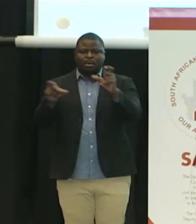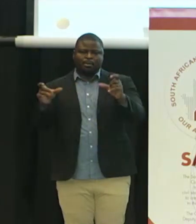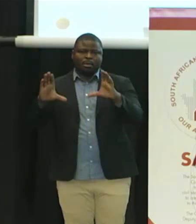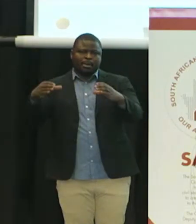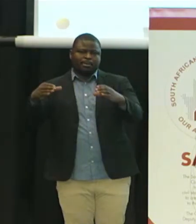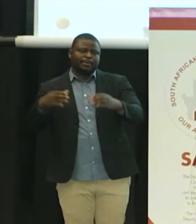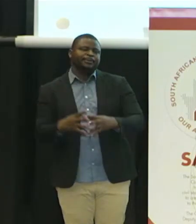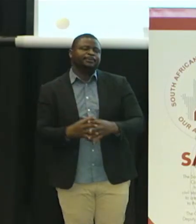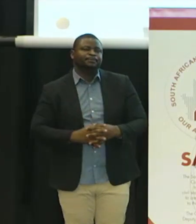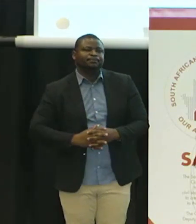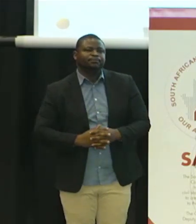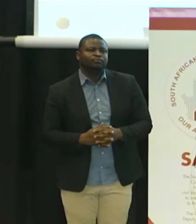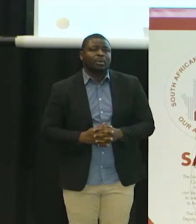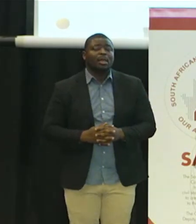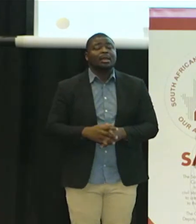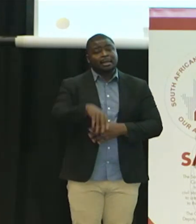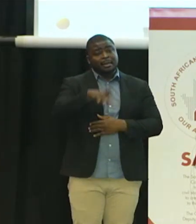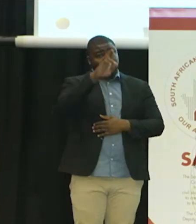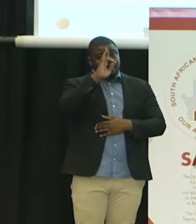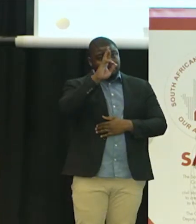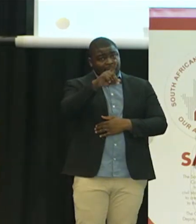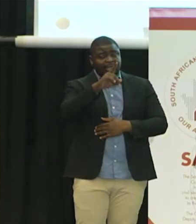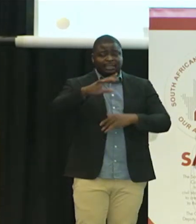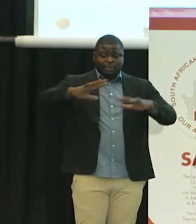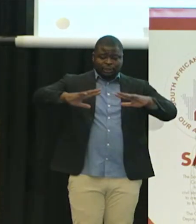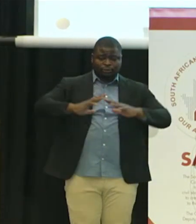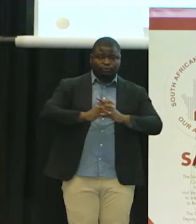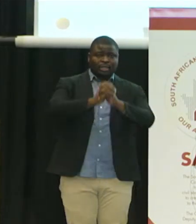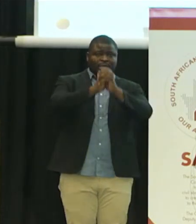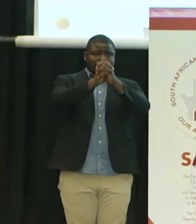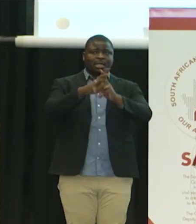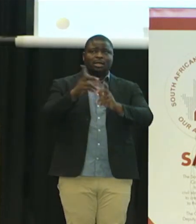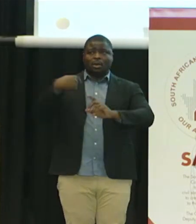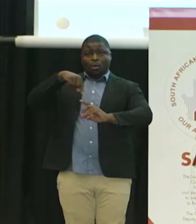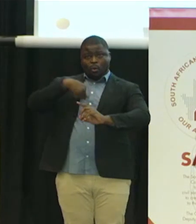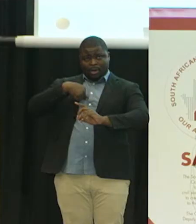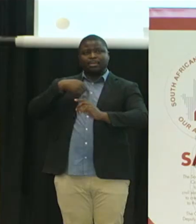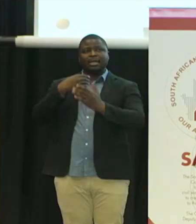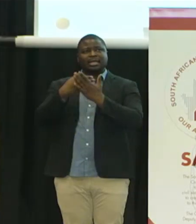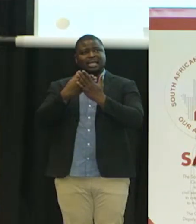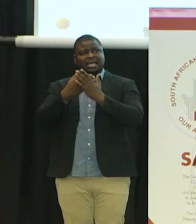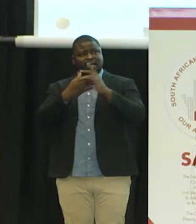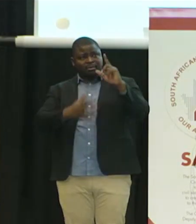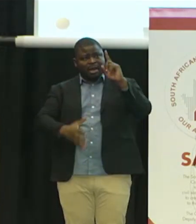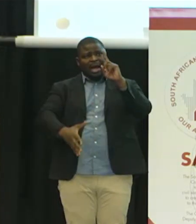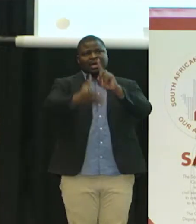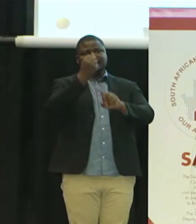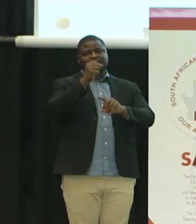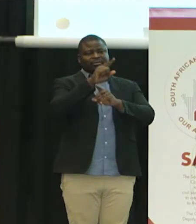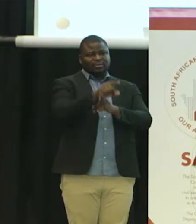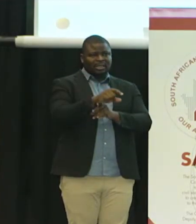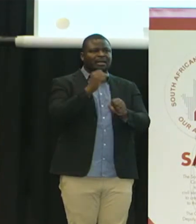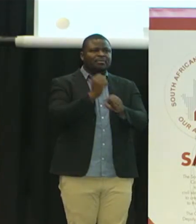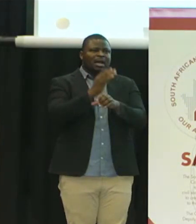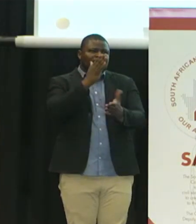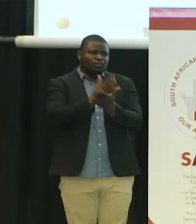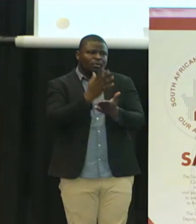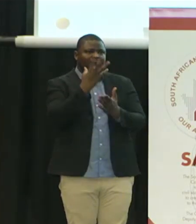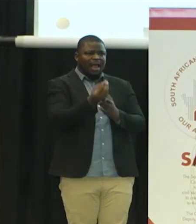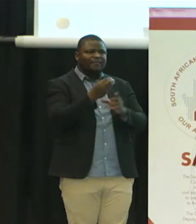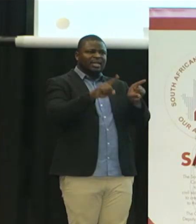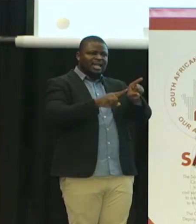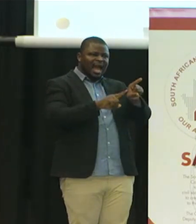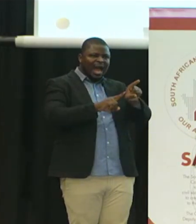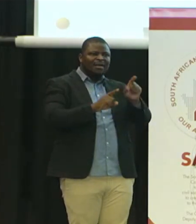conclusion, together we can forge a path forward that ensure equitable access